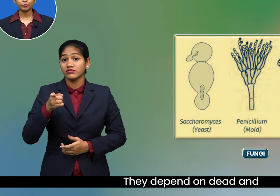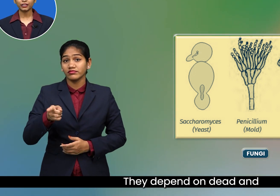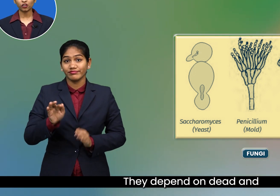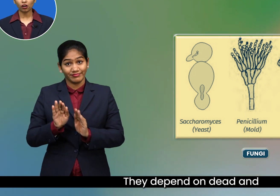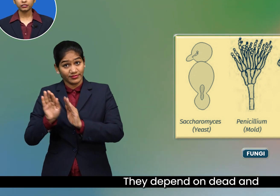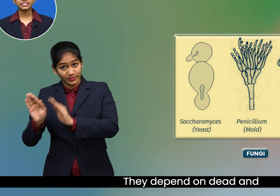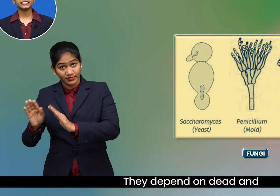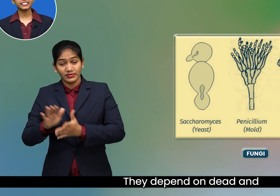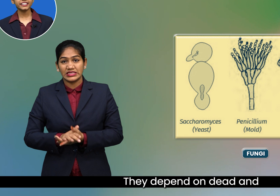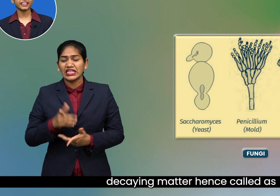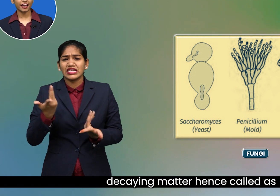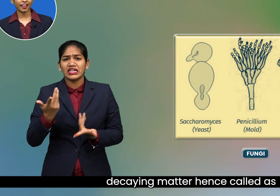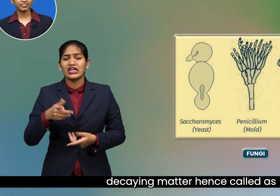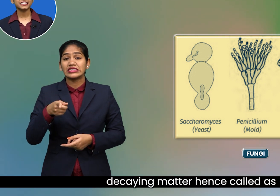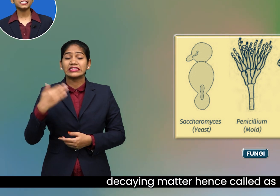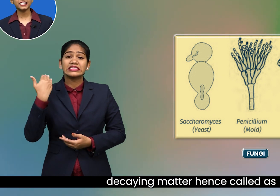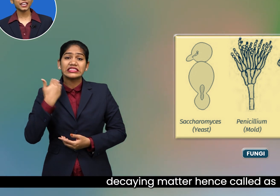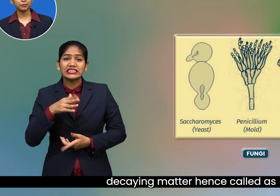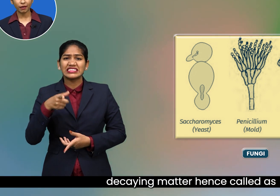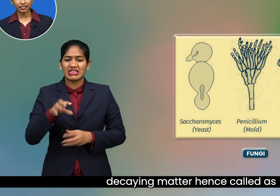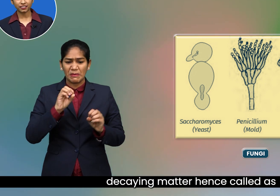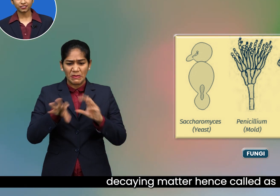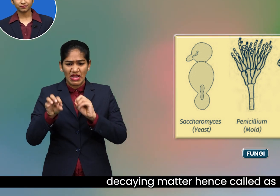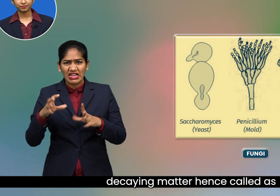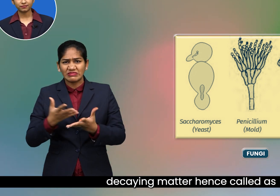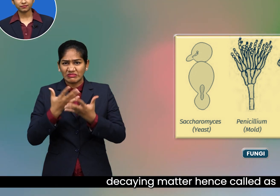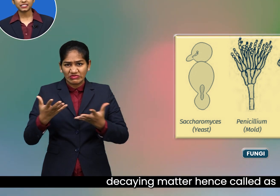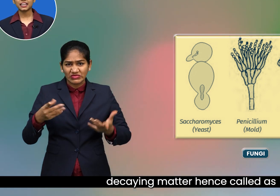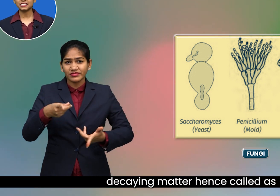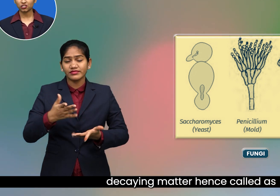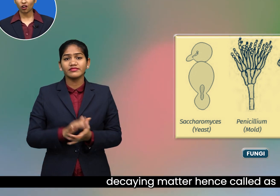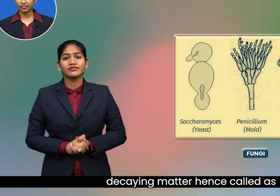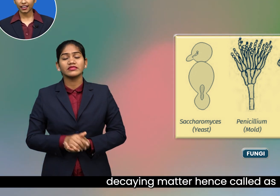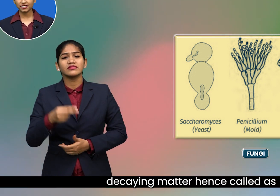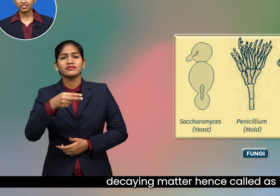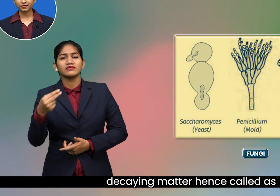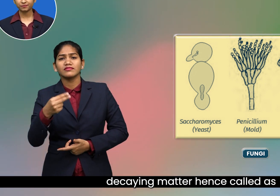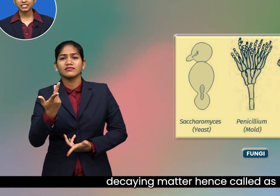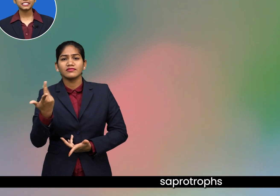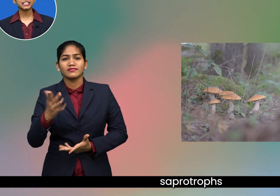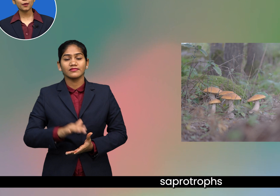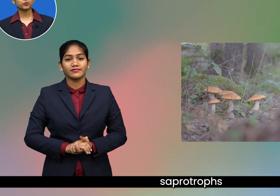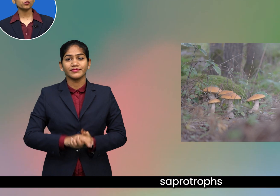They depend on dead and decaying matter, hence called as